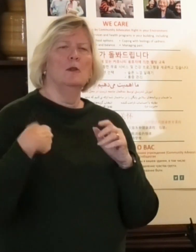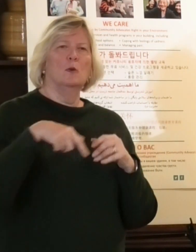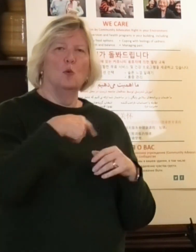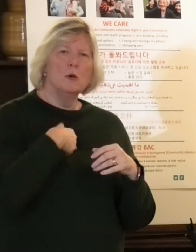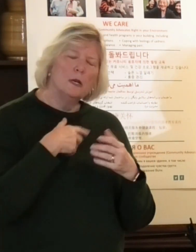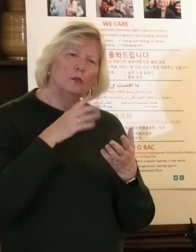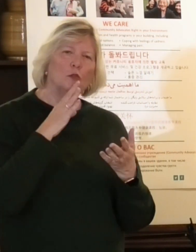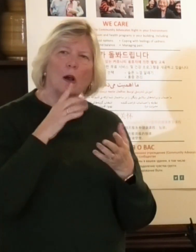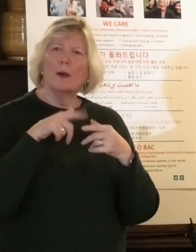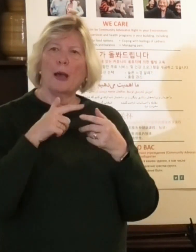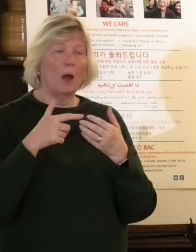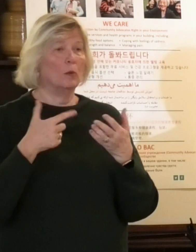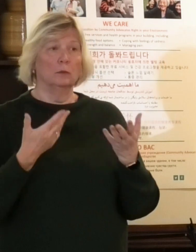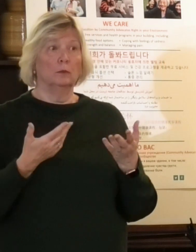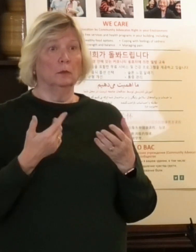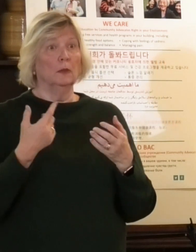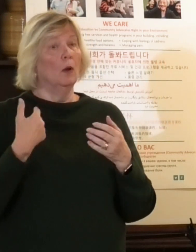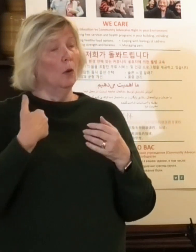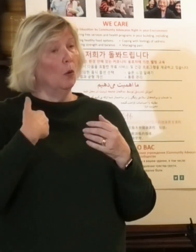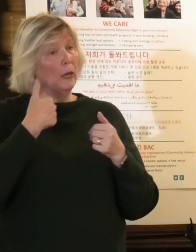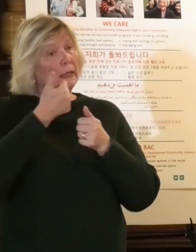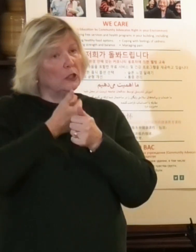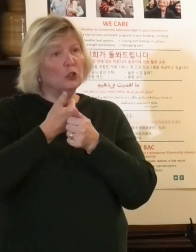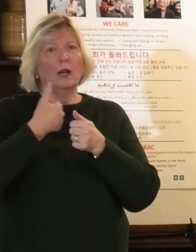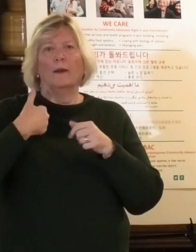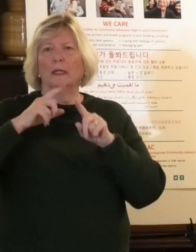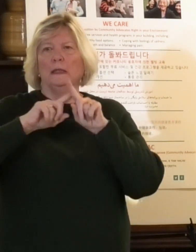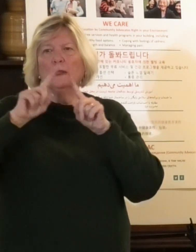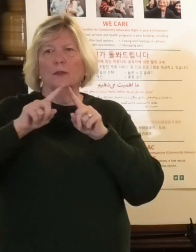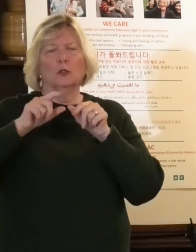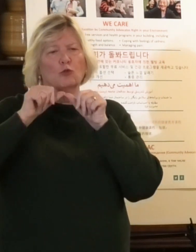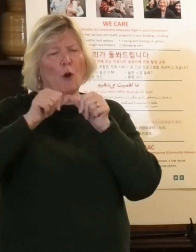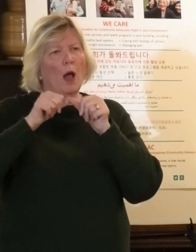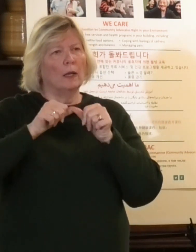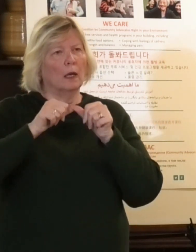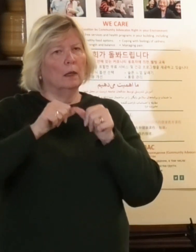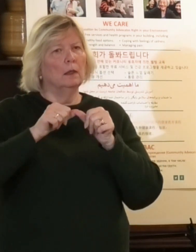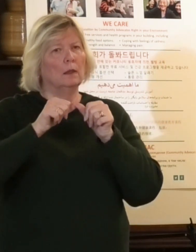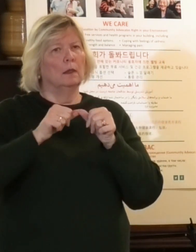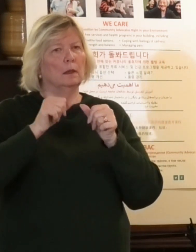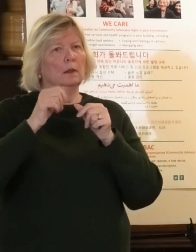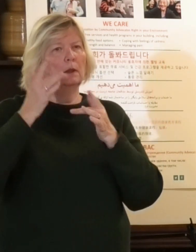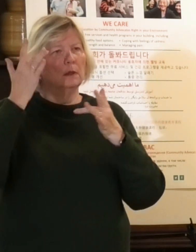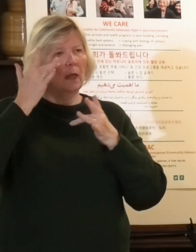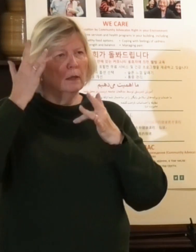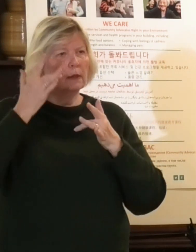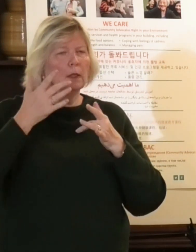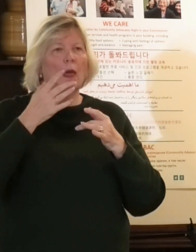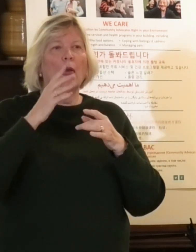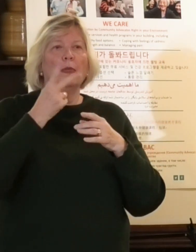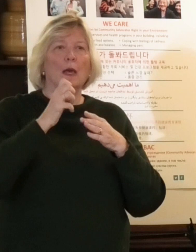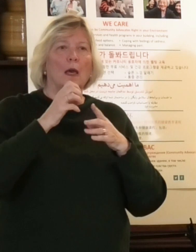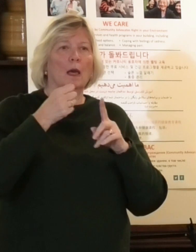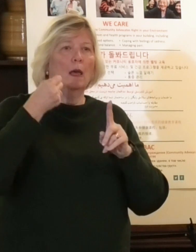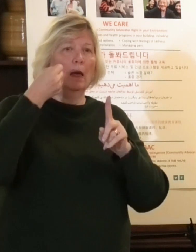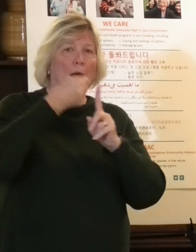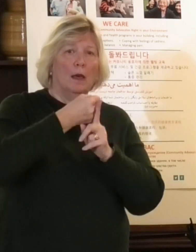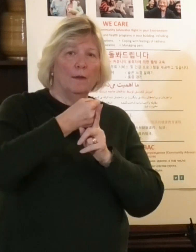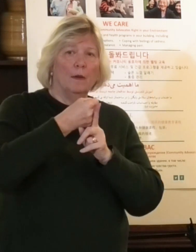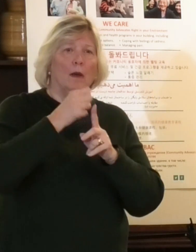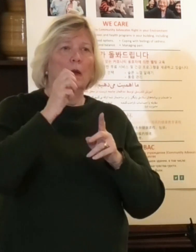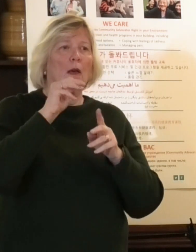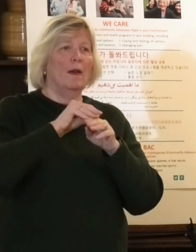about how, although we have different chronic conditions, the effects and the consequences are often the